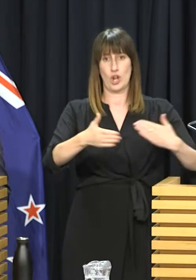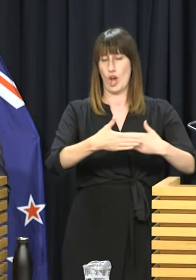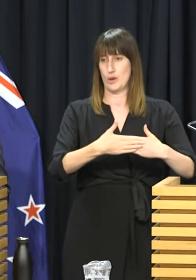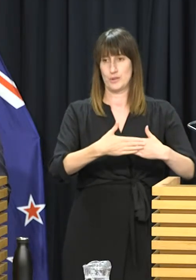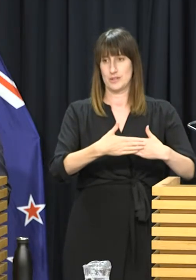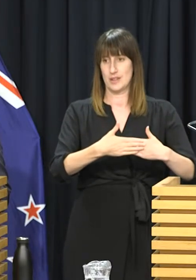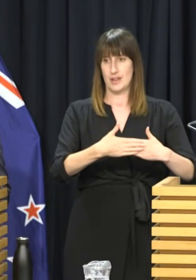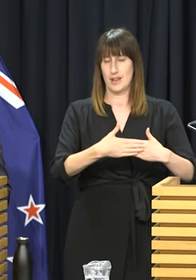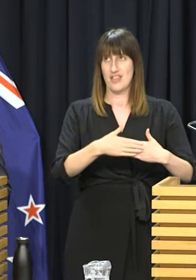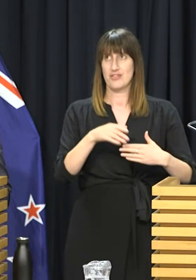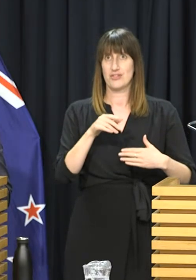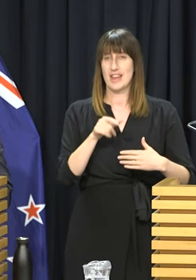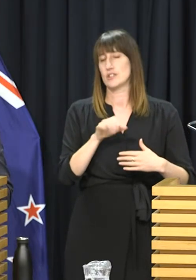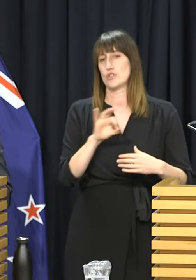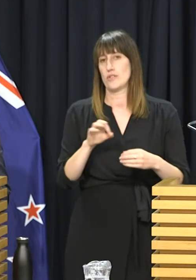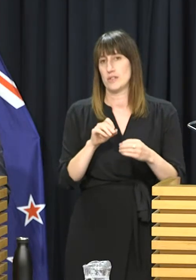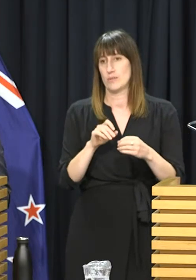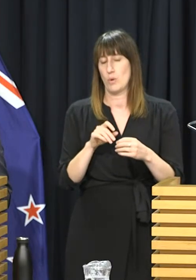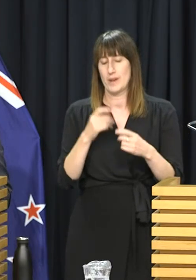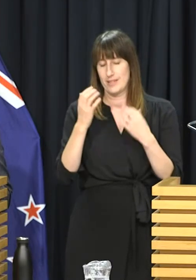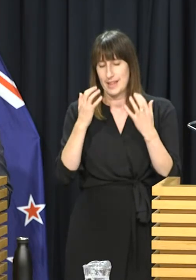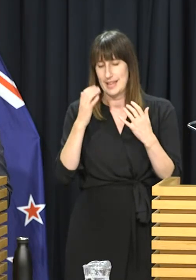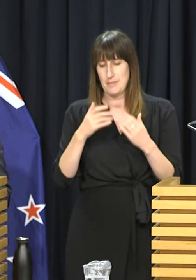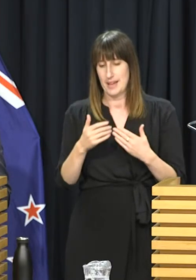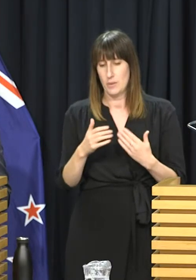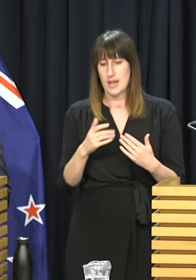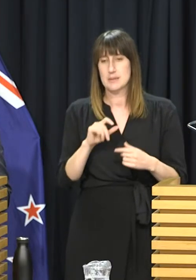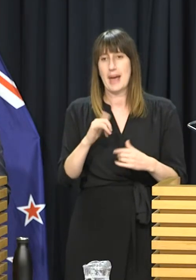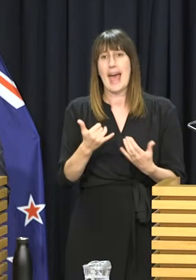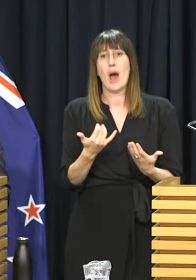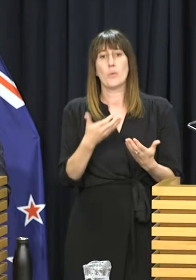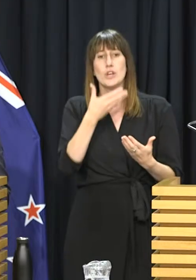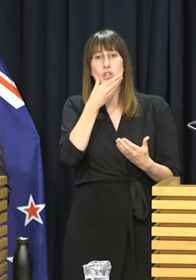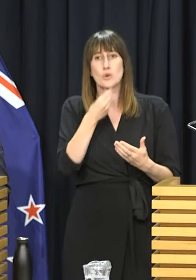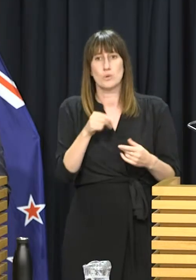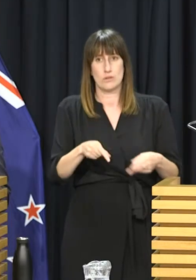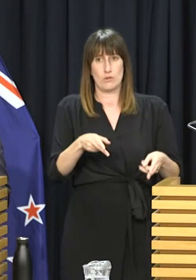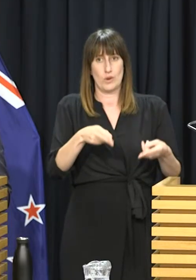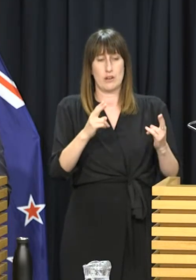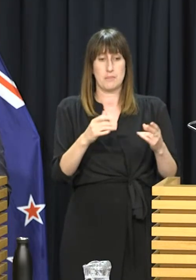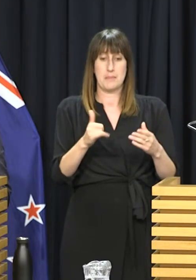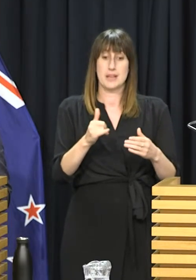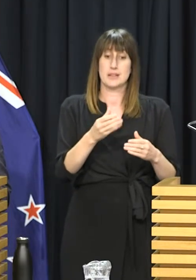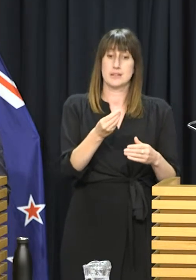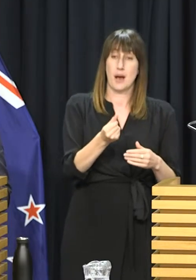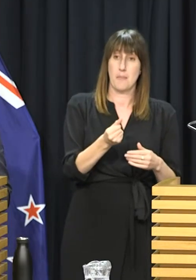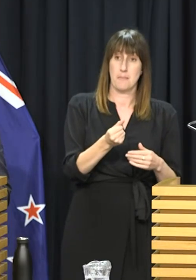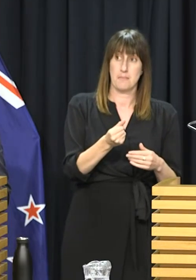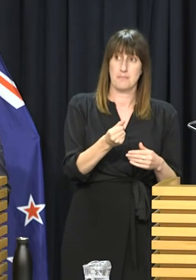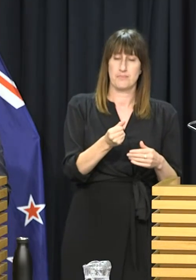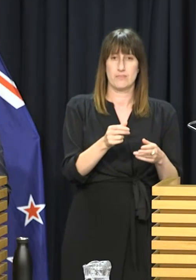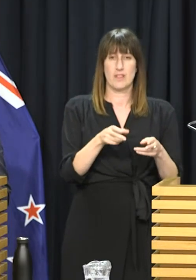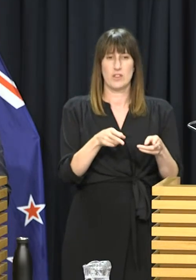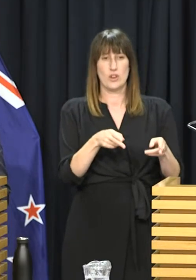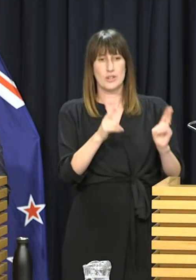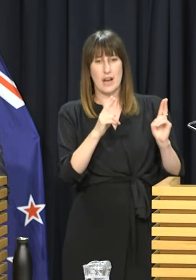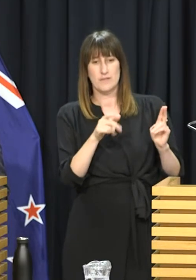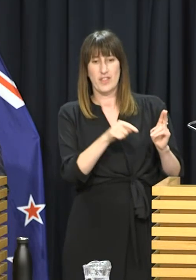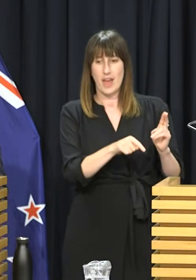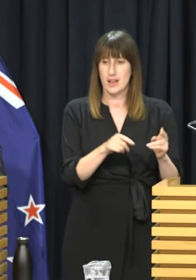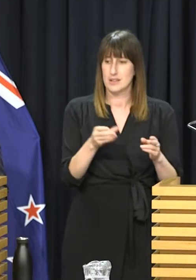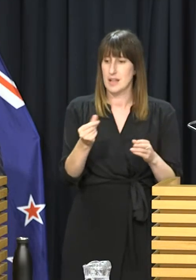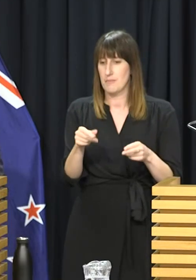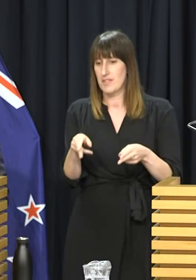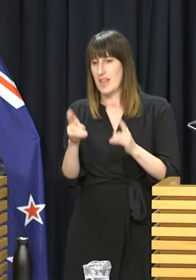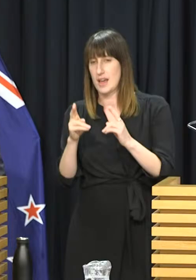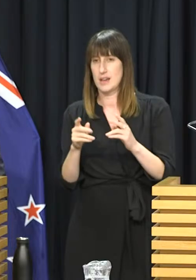that's not so much the question, it's more how we use the facilities that we have and whether we have more of a buffer and whether we do different things around